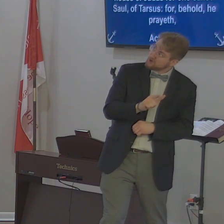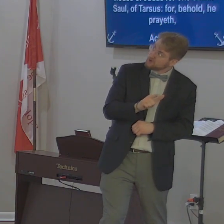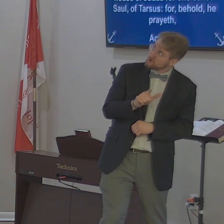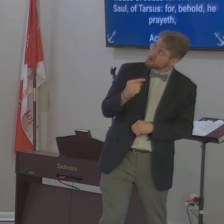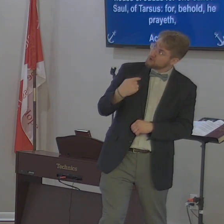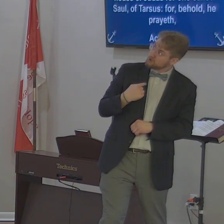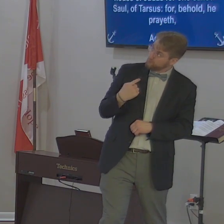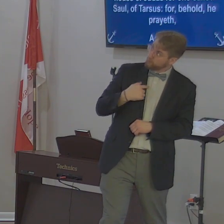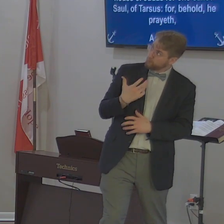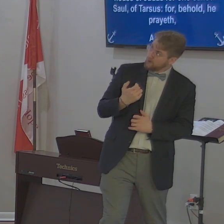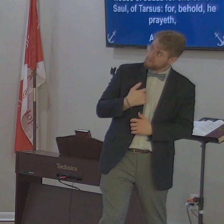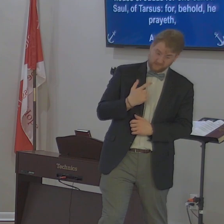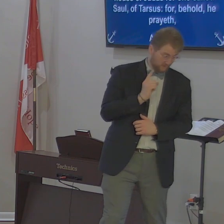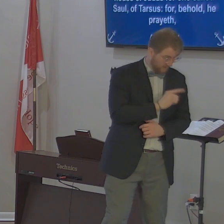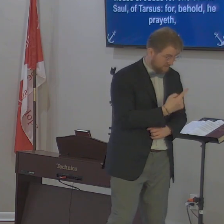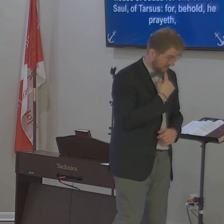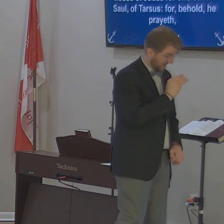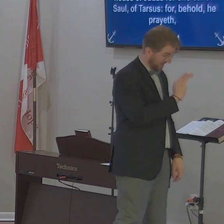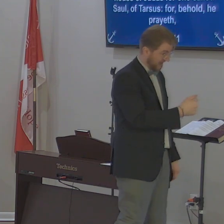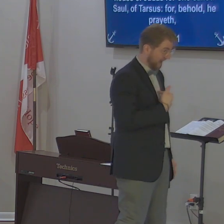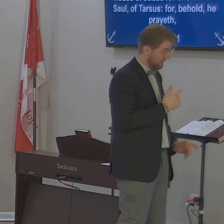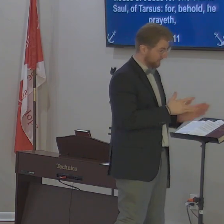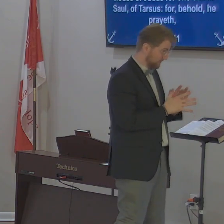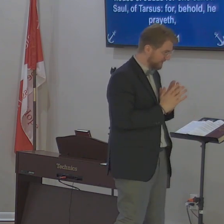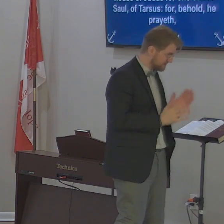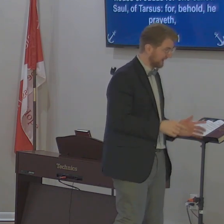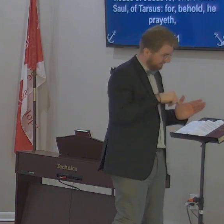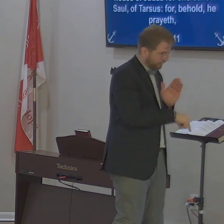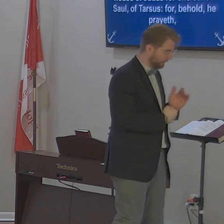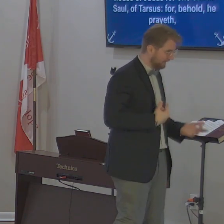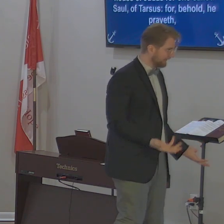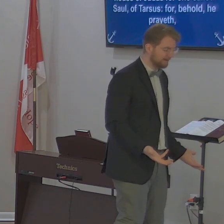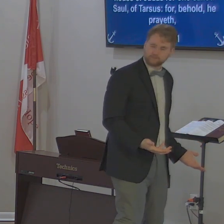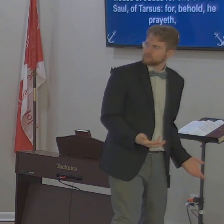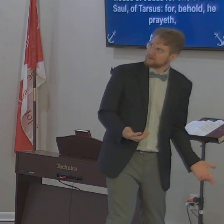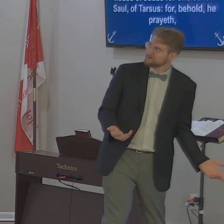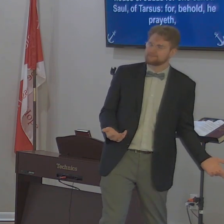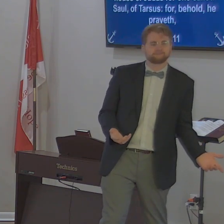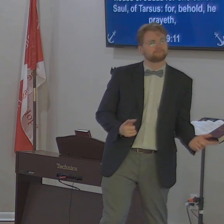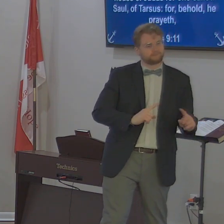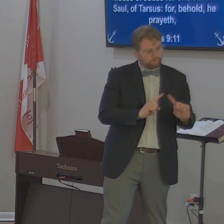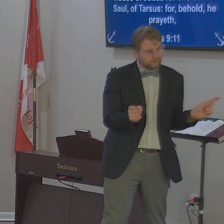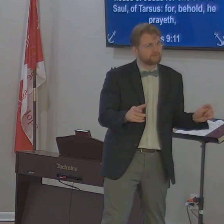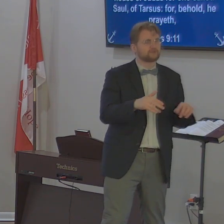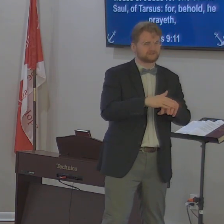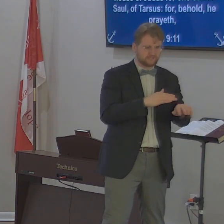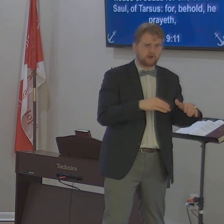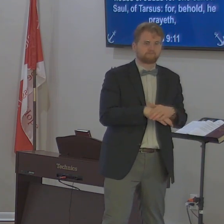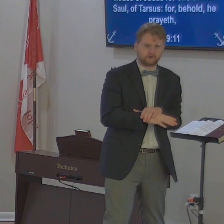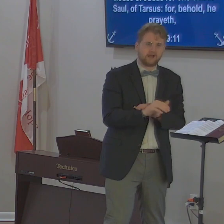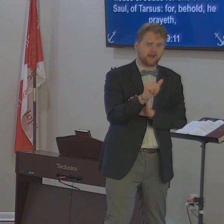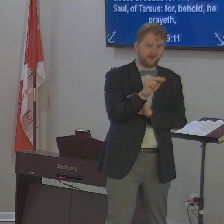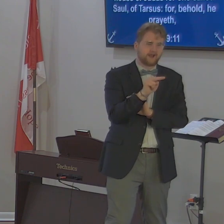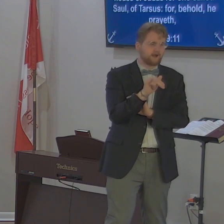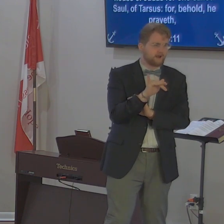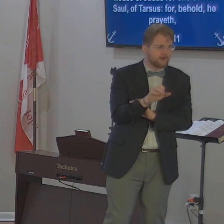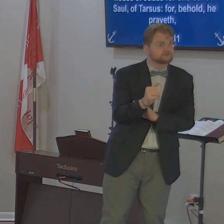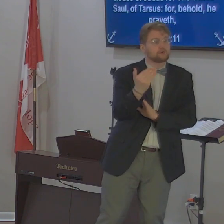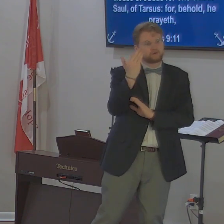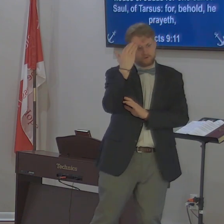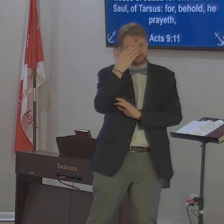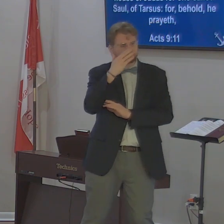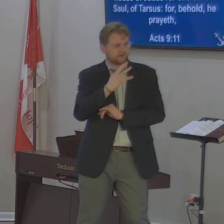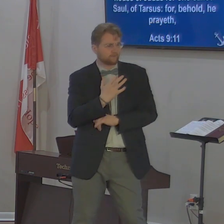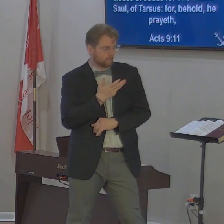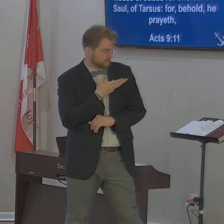of Christ, so he can come and get me. But there's comfort in Ananias knowing that God said, I want you to go there. So there's comfort in the conviction, if you will, as